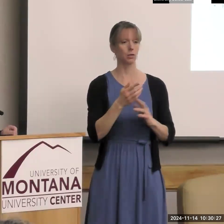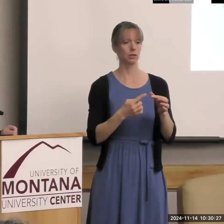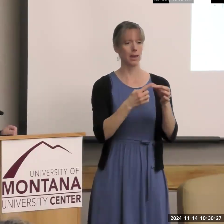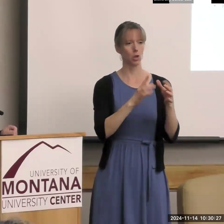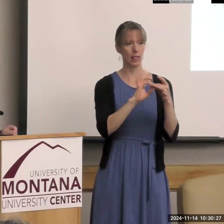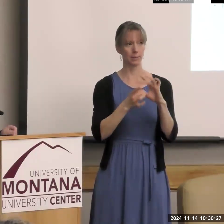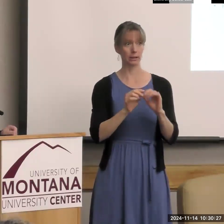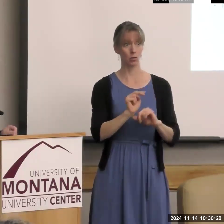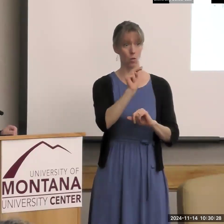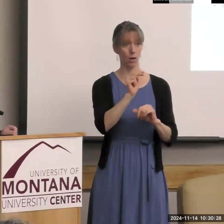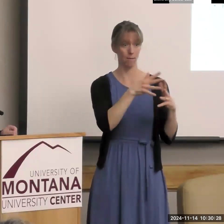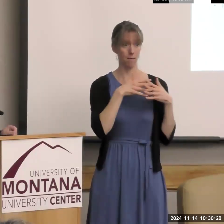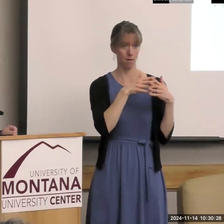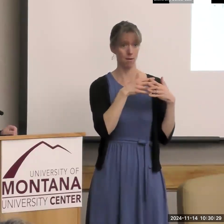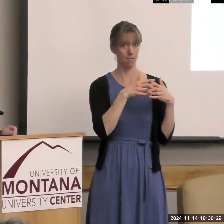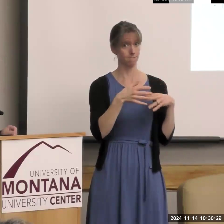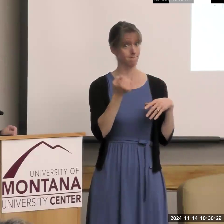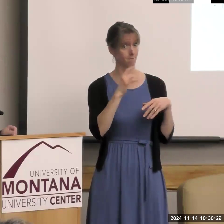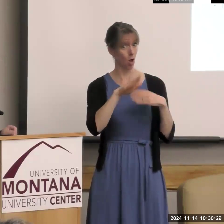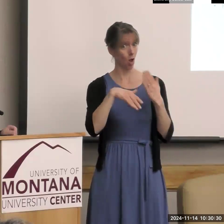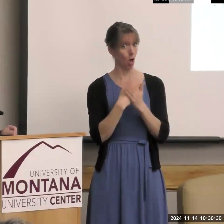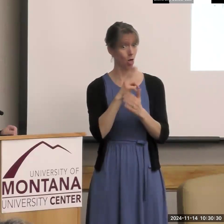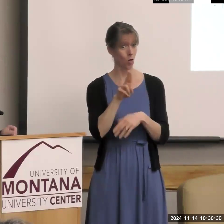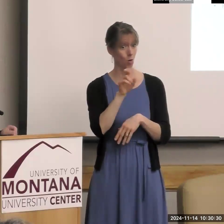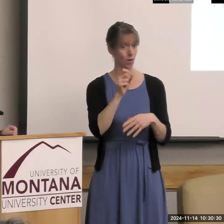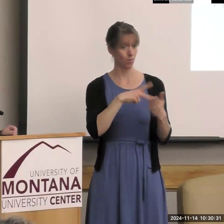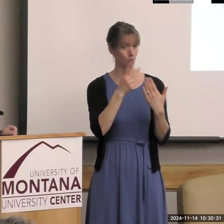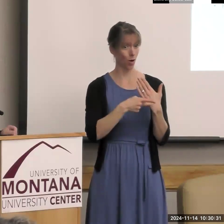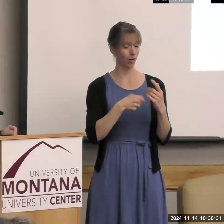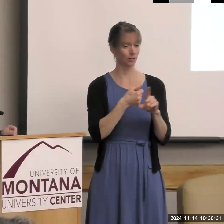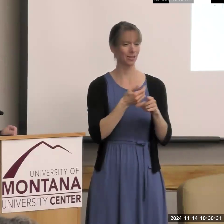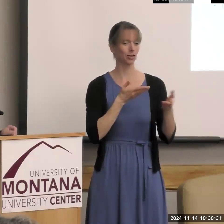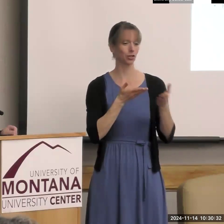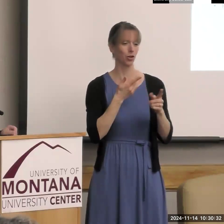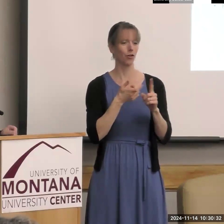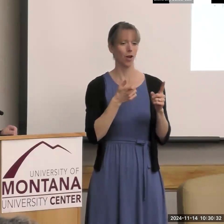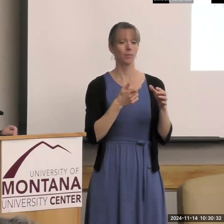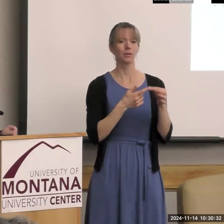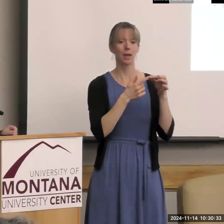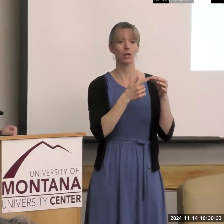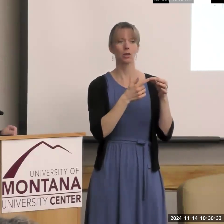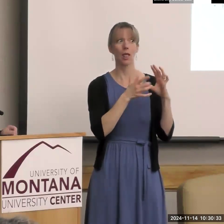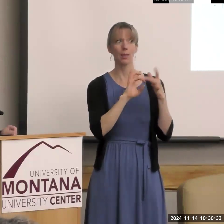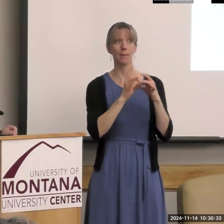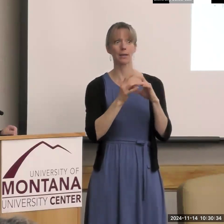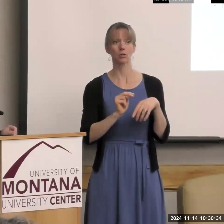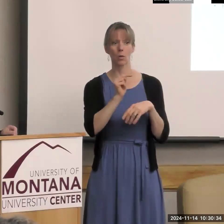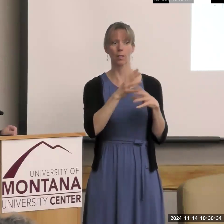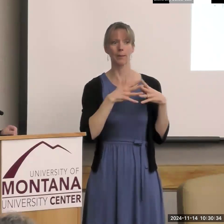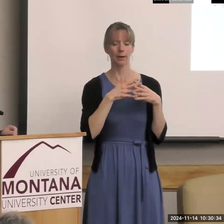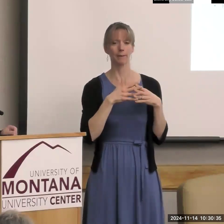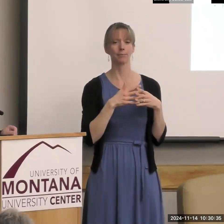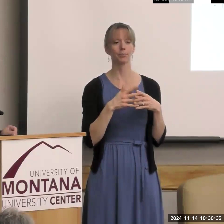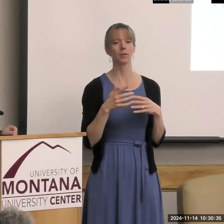America, given that all of the U.S. programs are served by Special Olympics North America. We